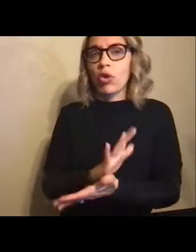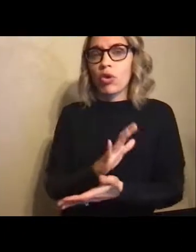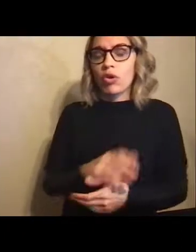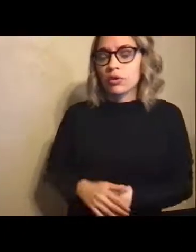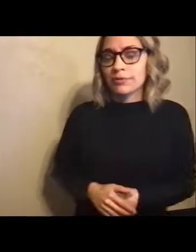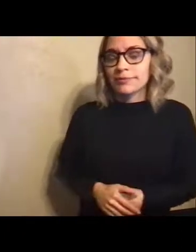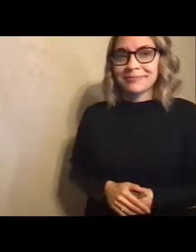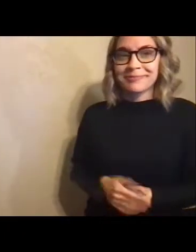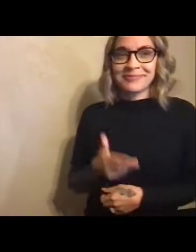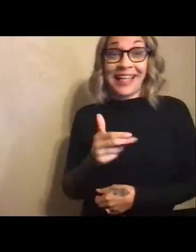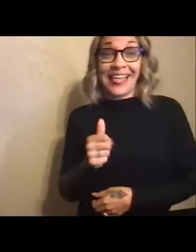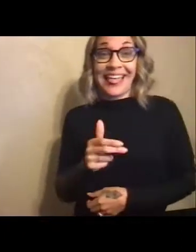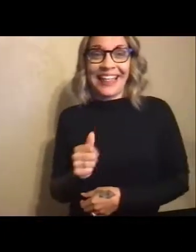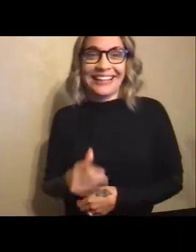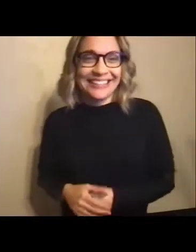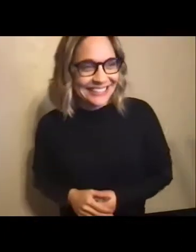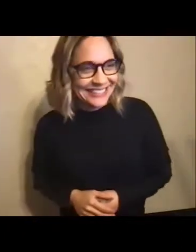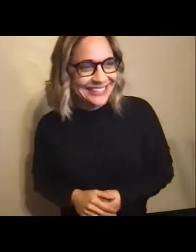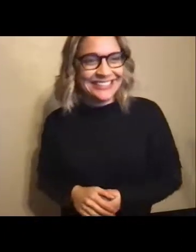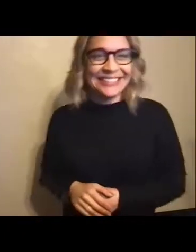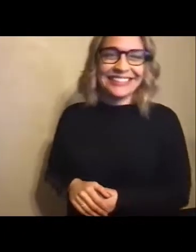and you're going to sell toilet paper.